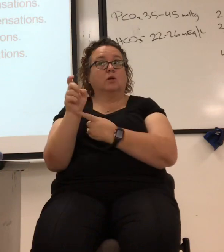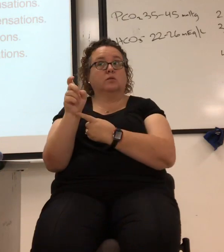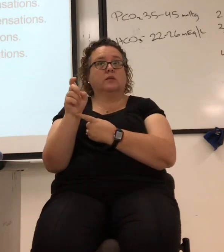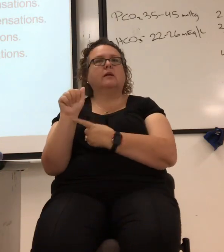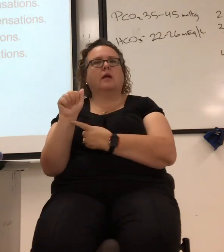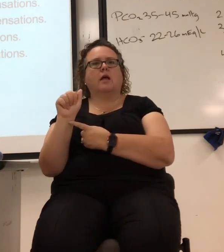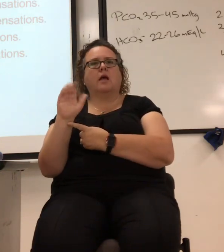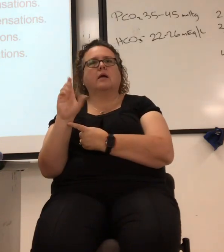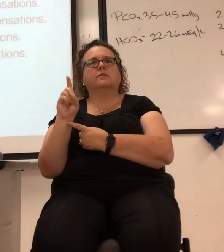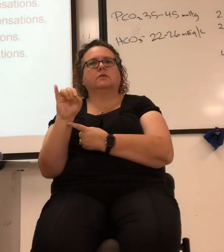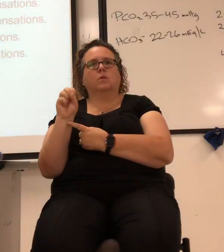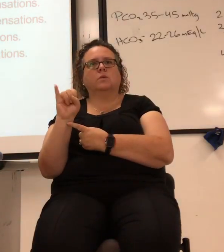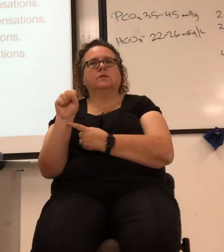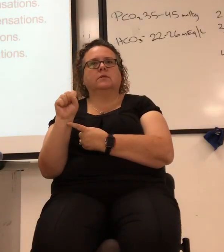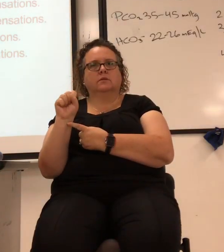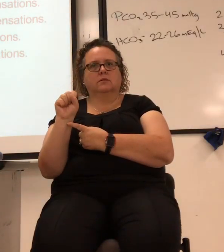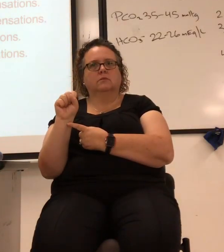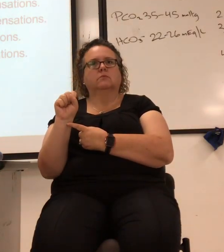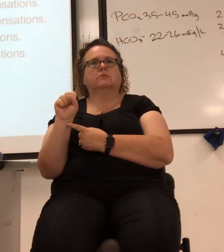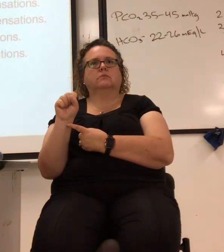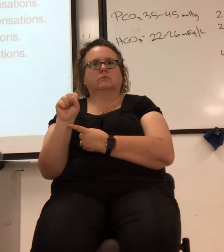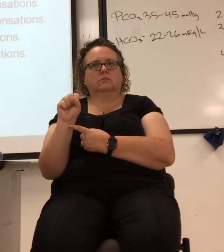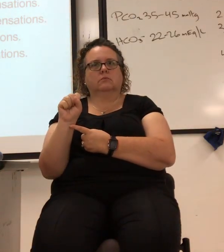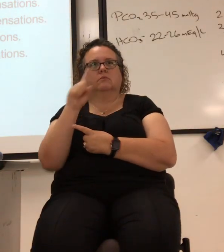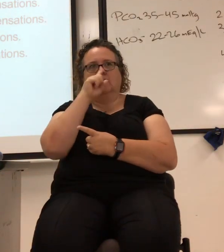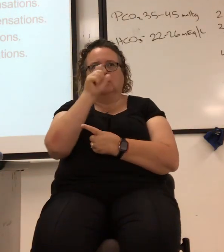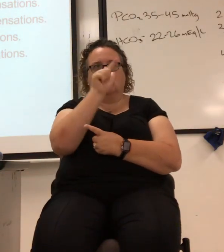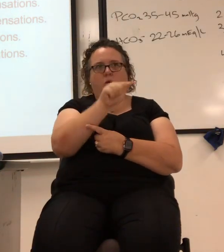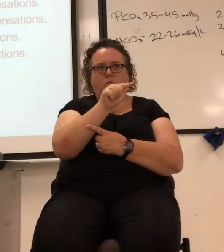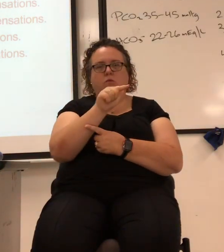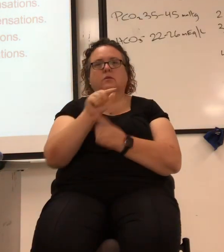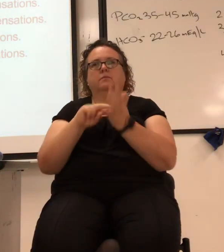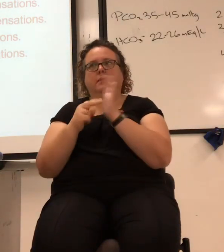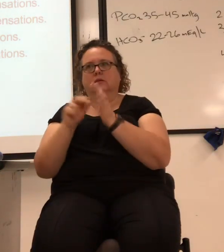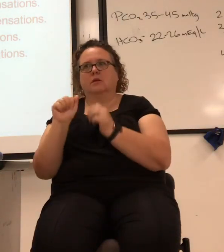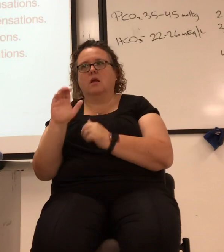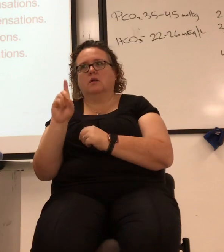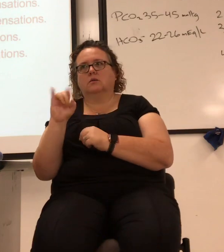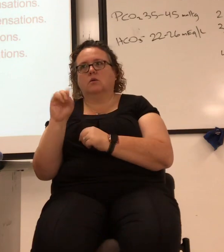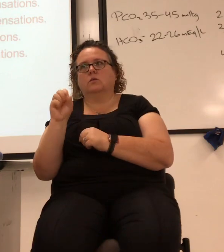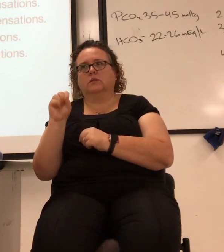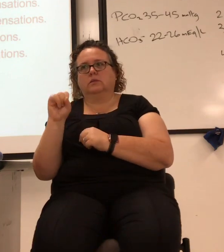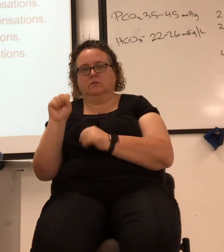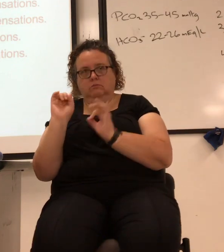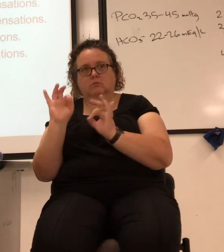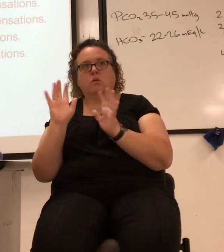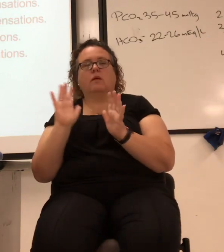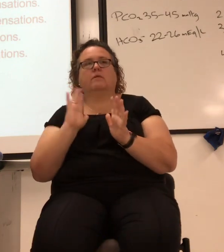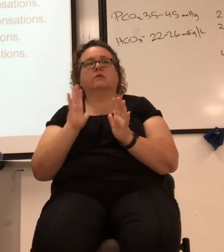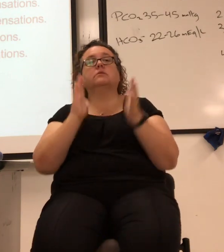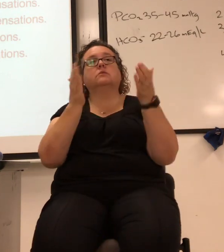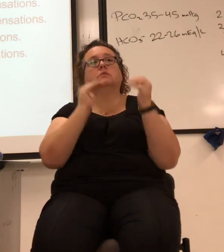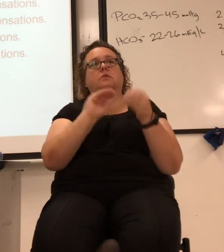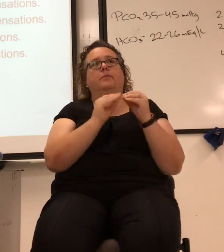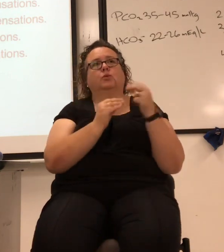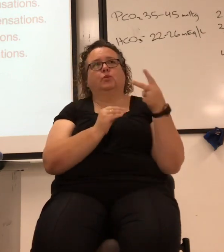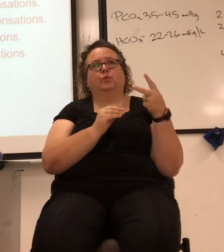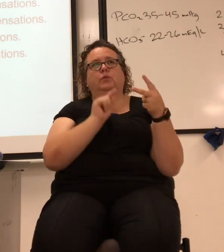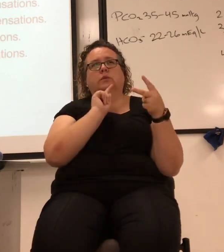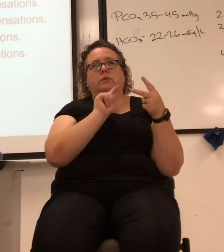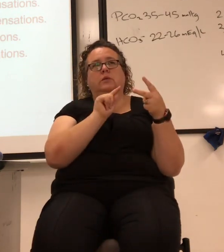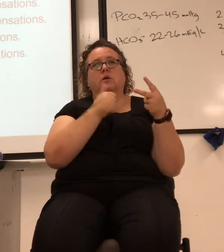level. Just at this level, we'll stay there. And if you got that, great. If you're not, the best way to learn is to keep doing